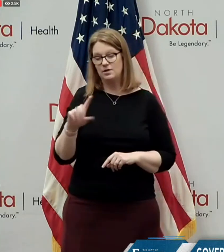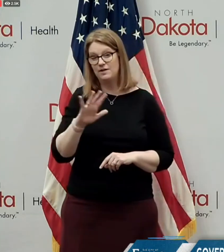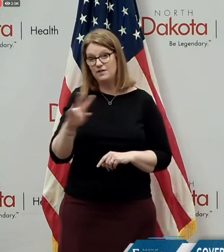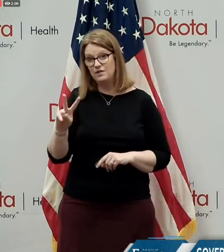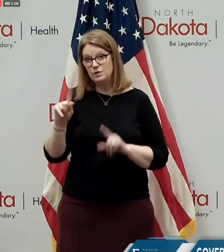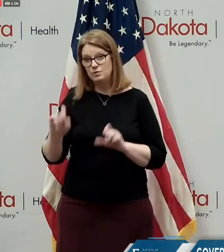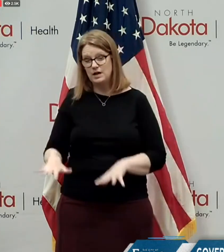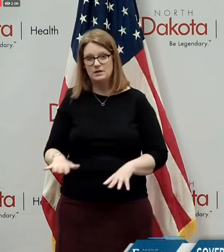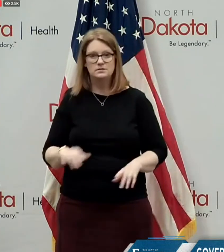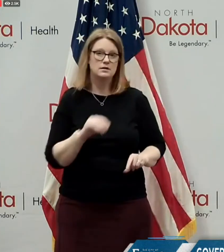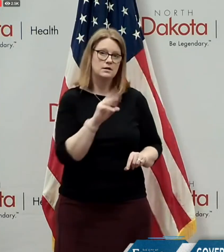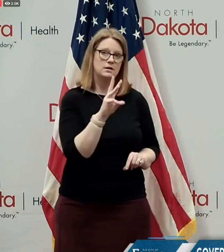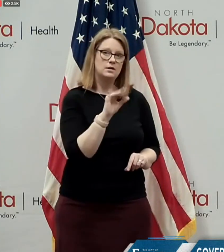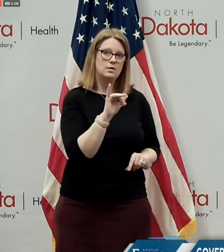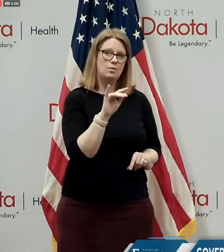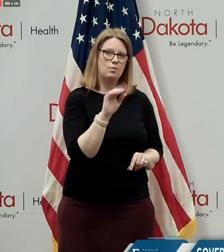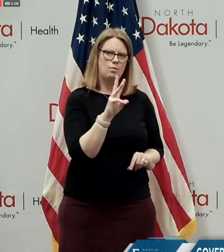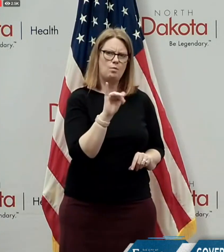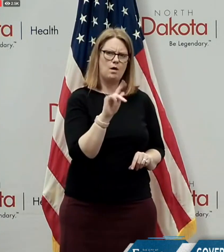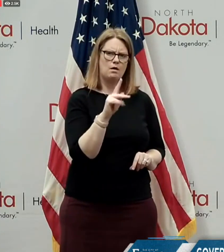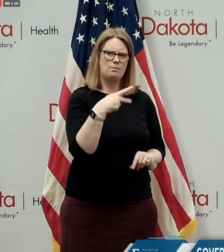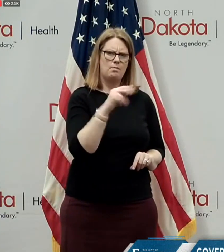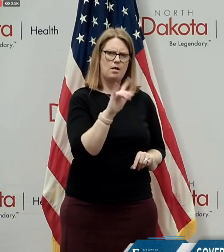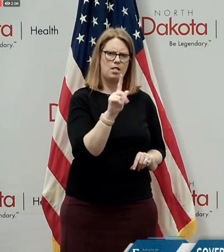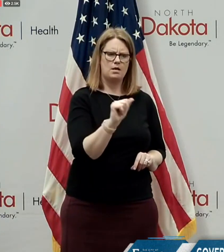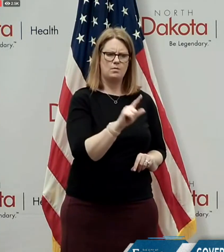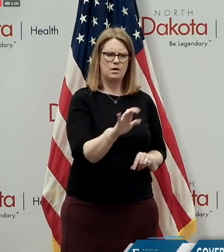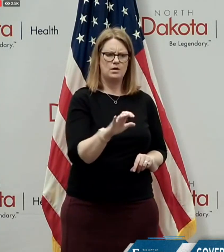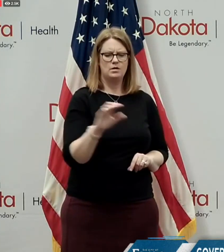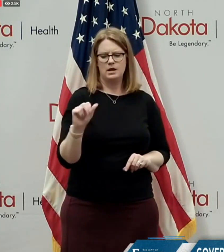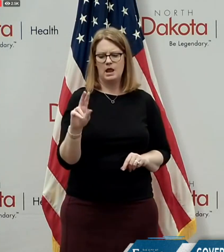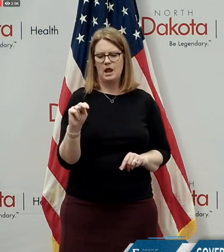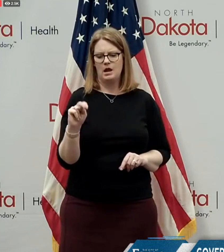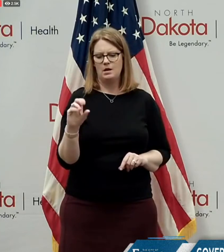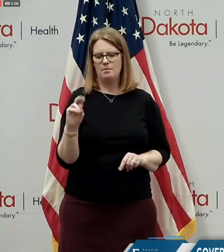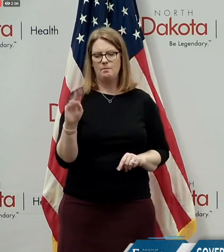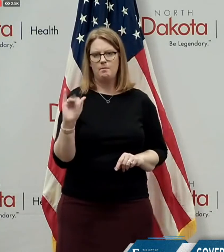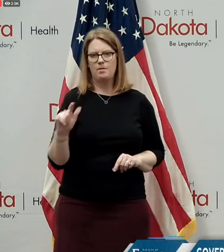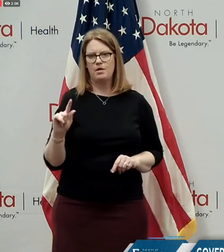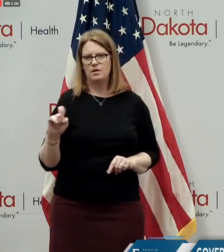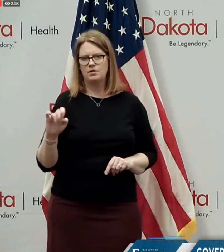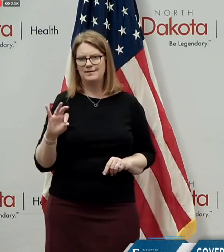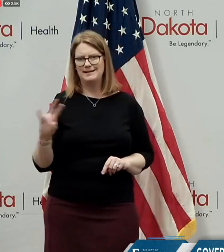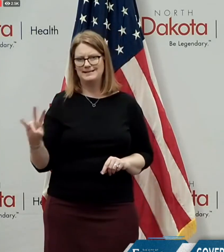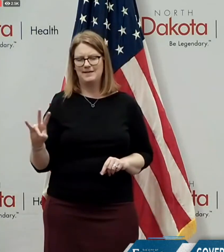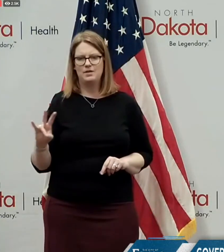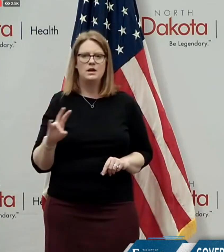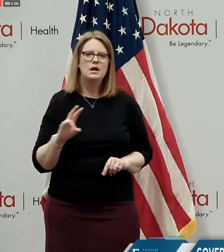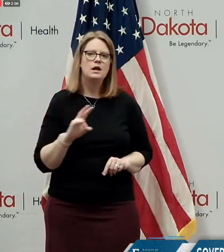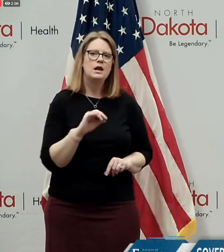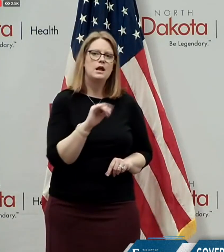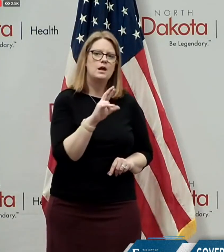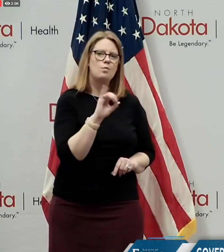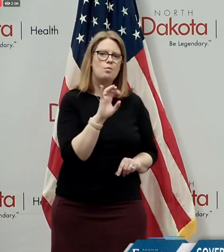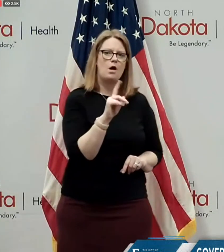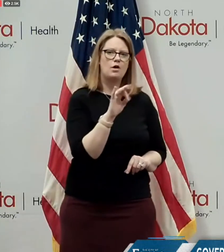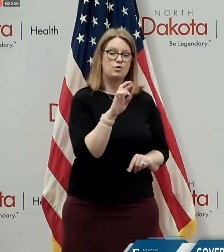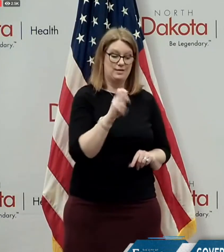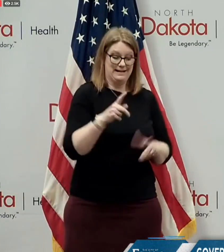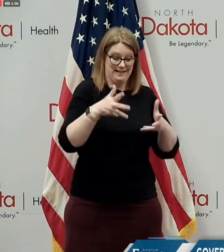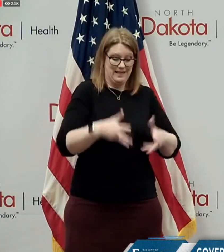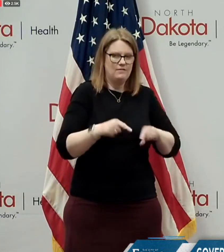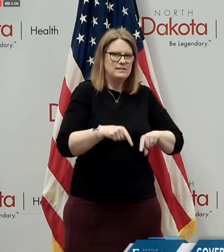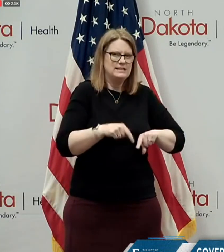52 tests. Wakpala, South Dakota, 100. Cannonball, North Dakota, 97. And we have Rock Creek remaining, which